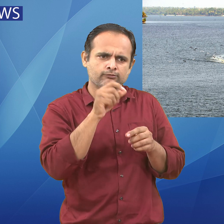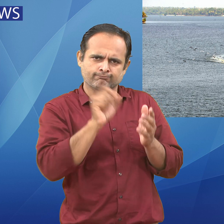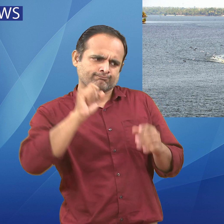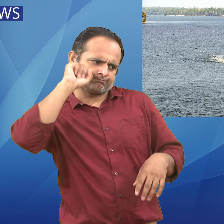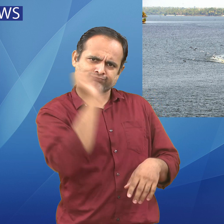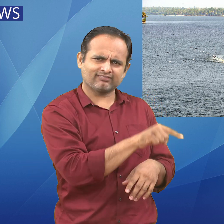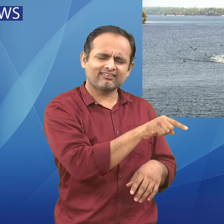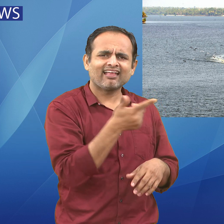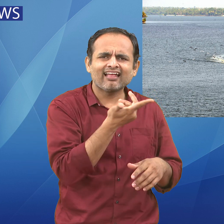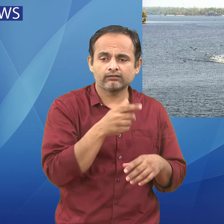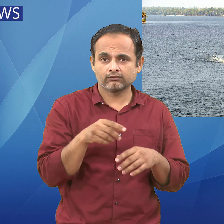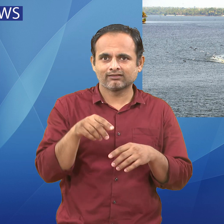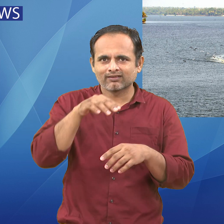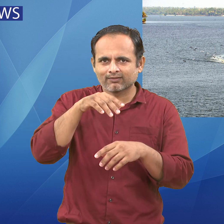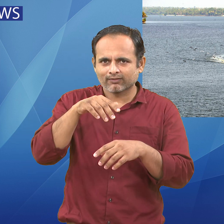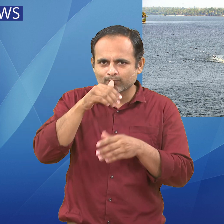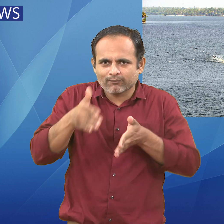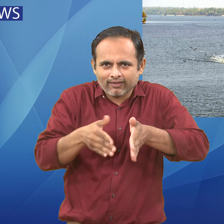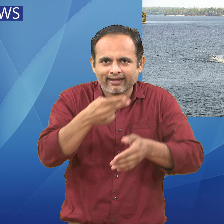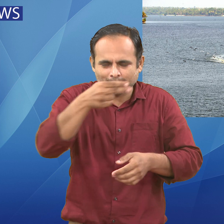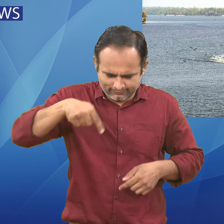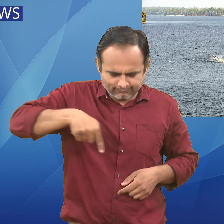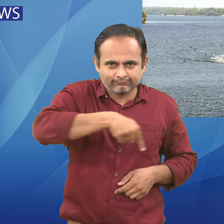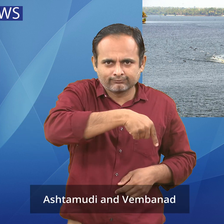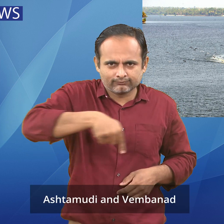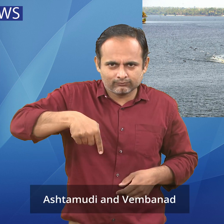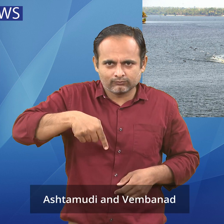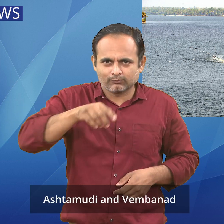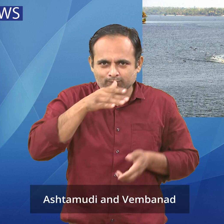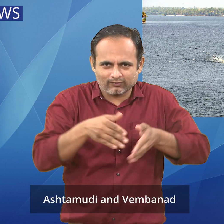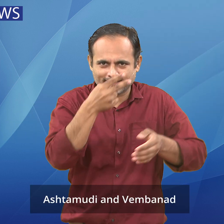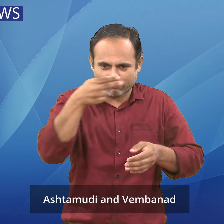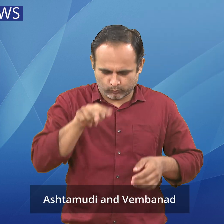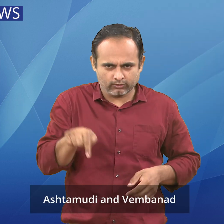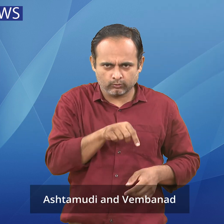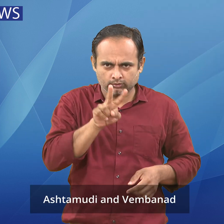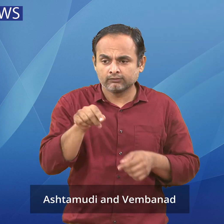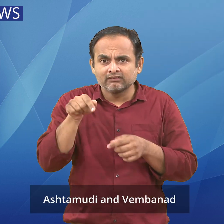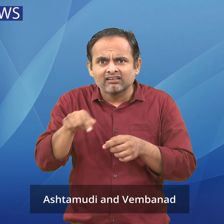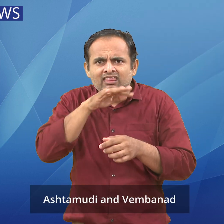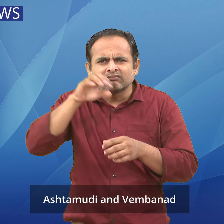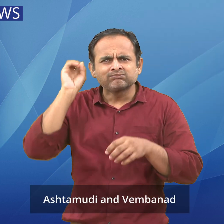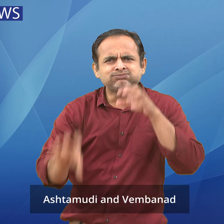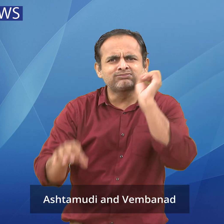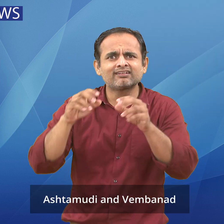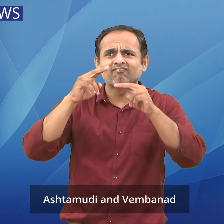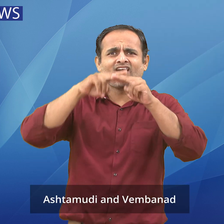lakes owing to the illegal discharge of untreated wastewater into the bodies. The 7 municipalities include